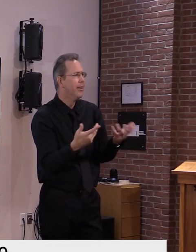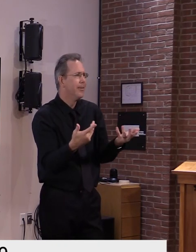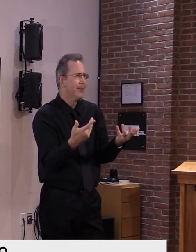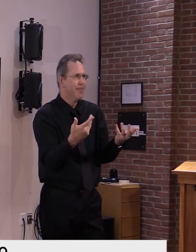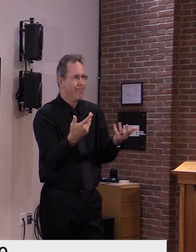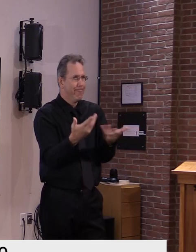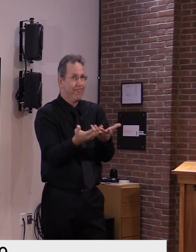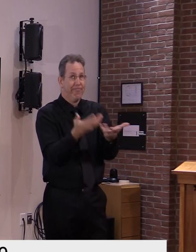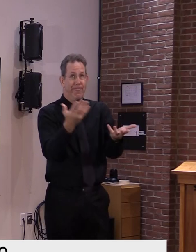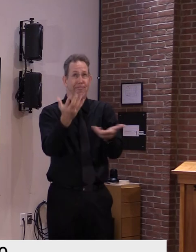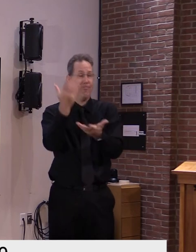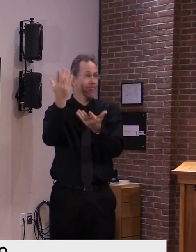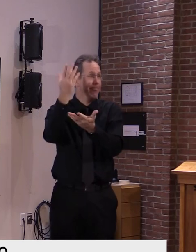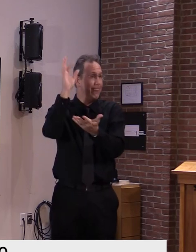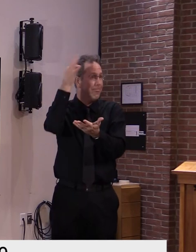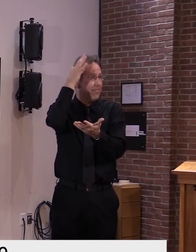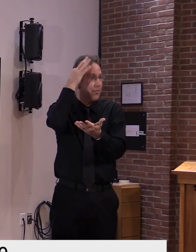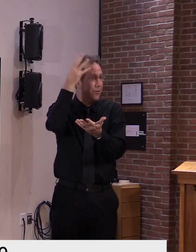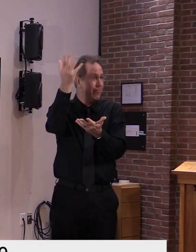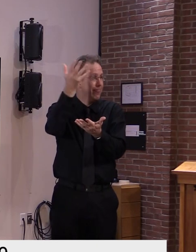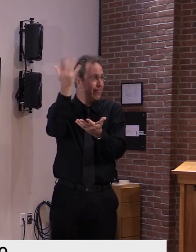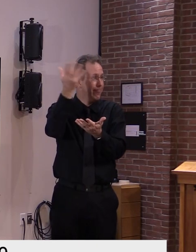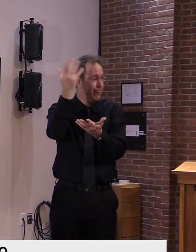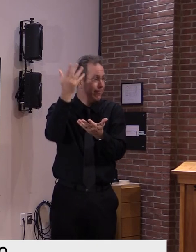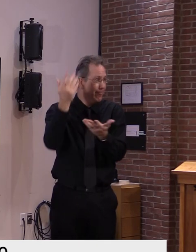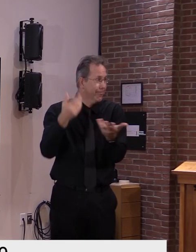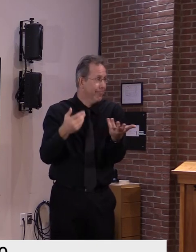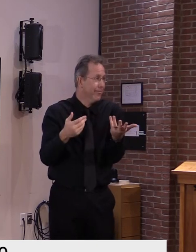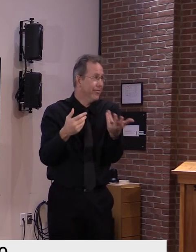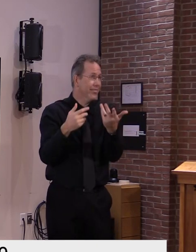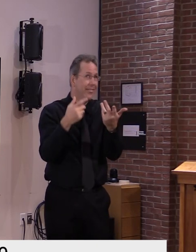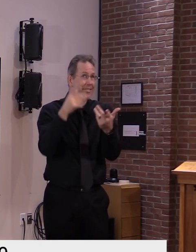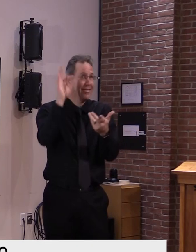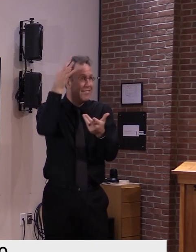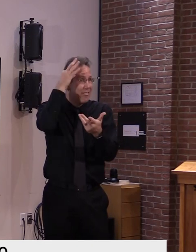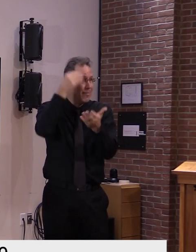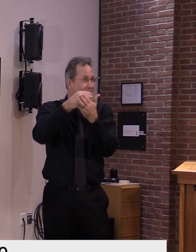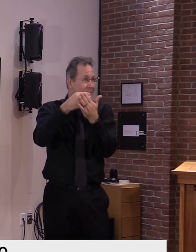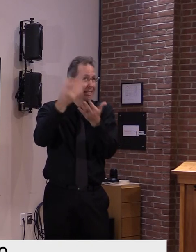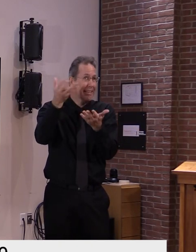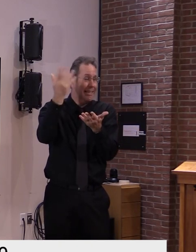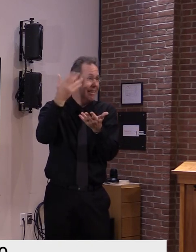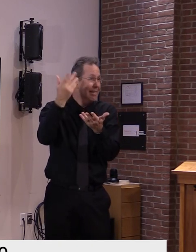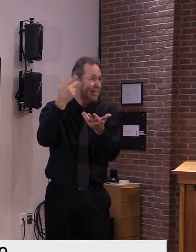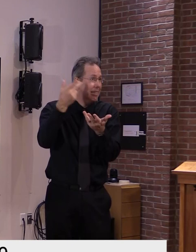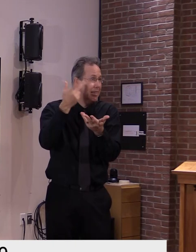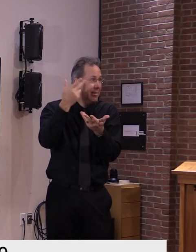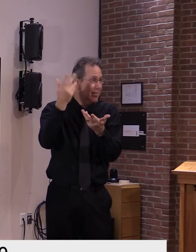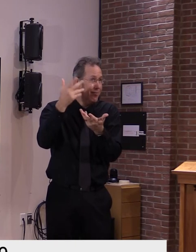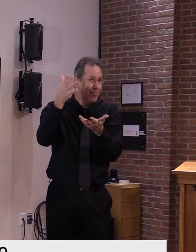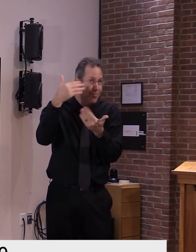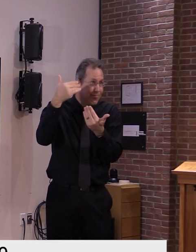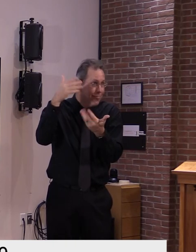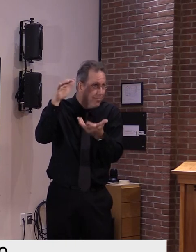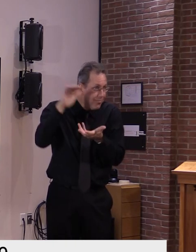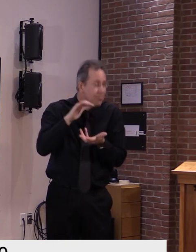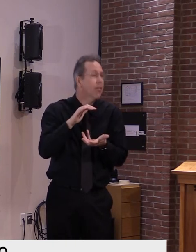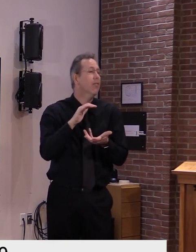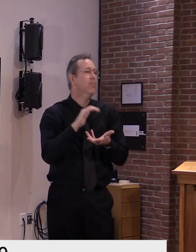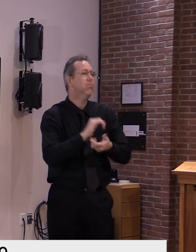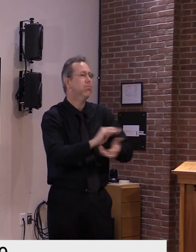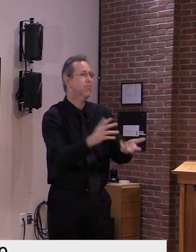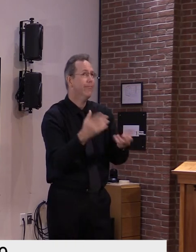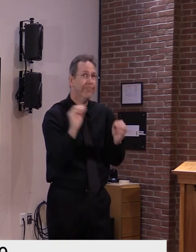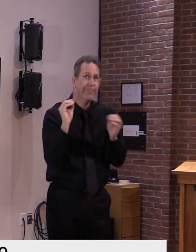forth. So that's the great unknown. We know what we have coming in. We don't know what will be provided and what